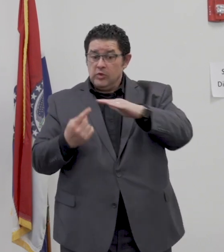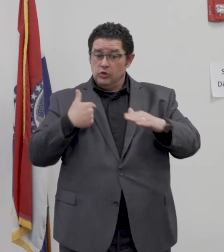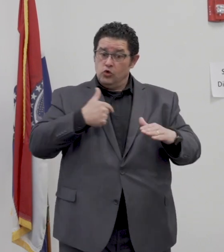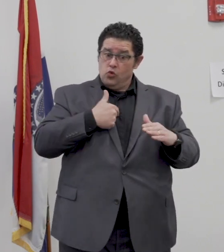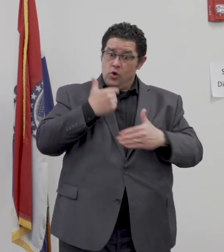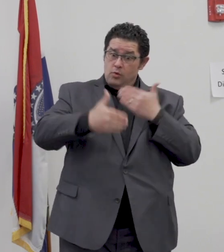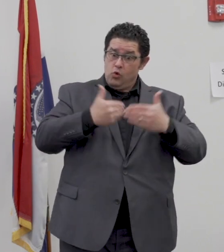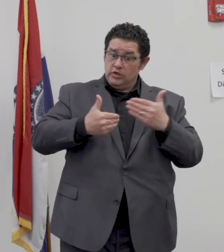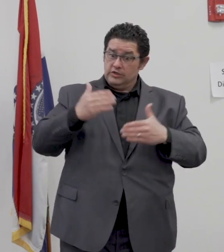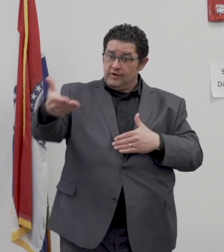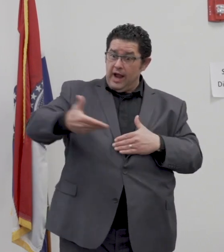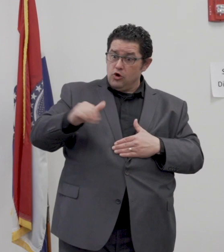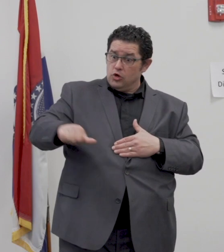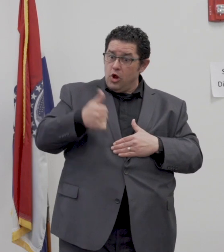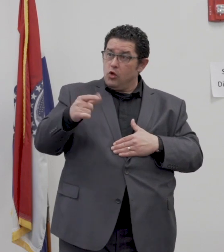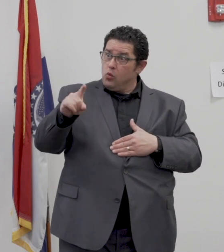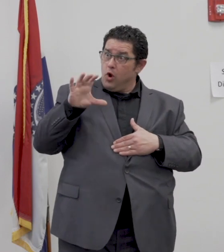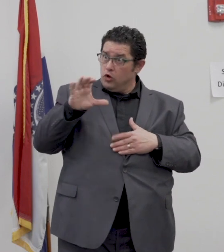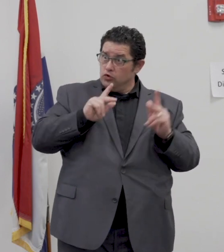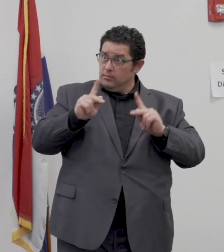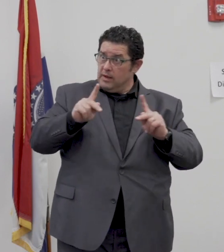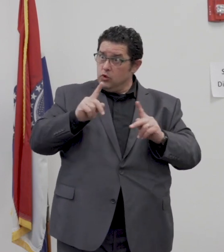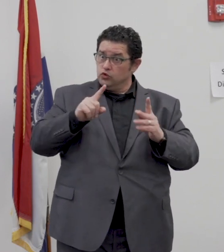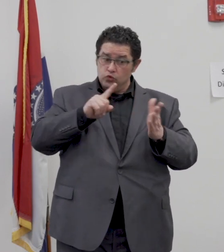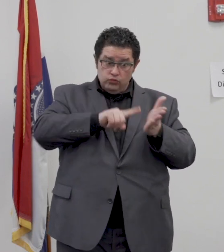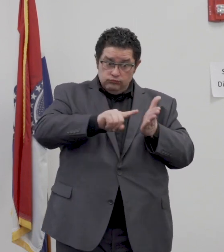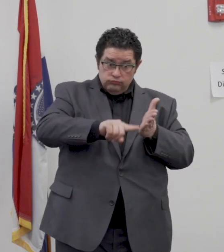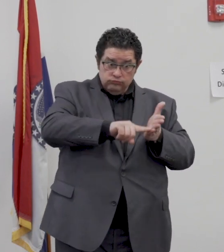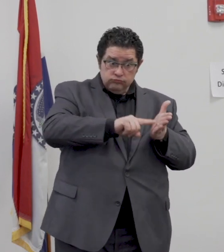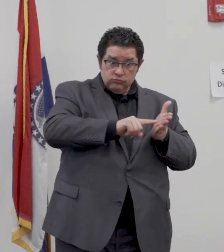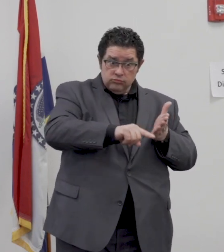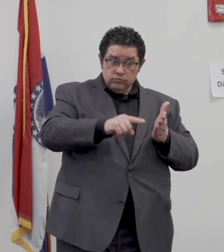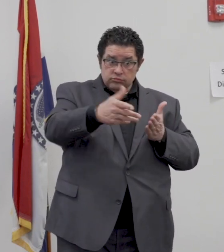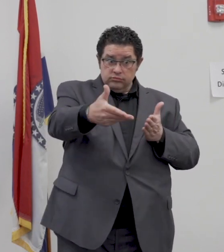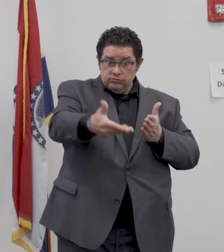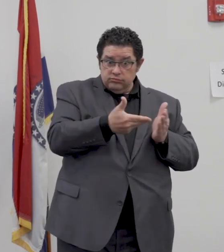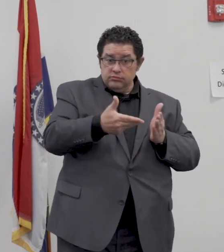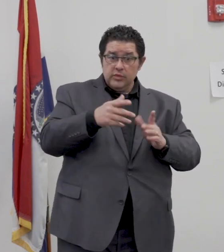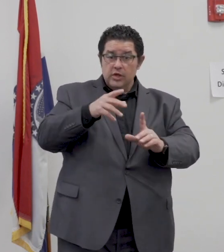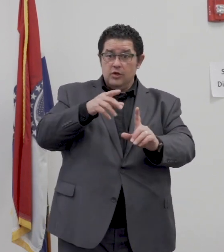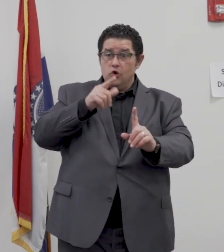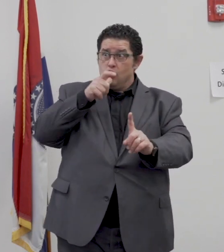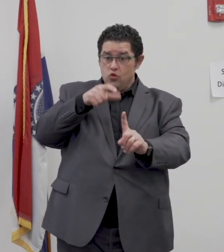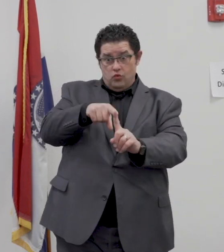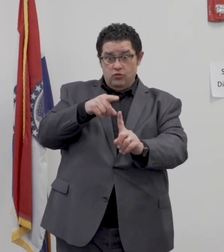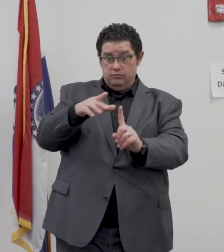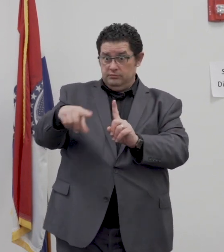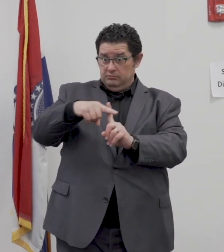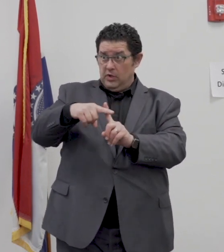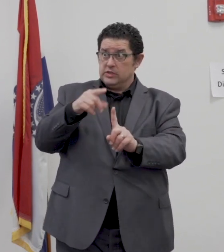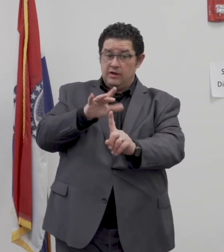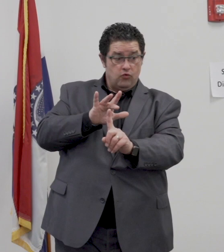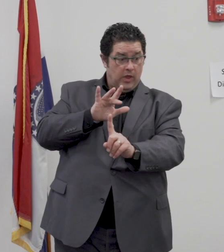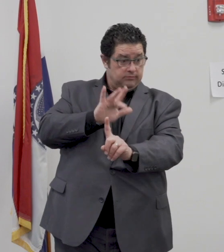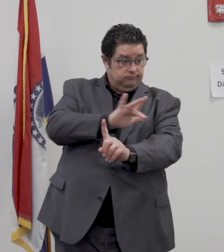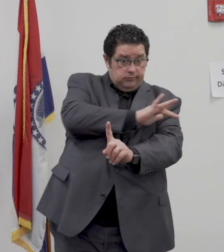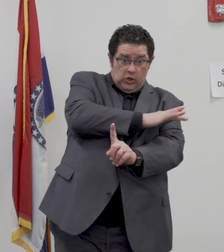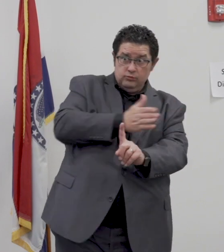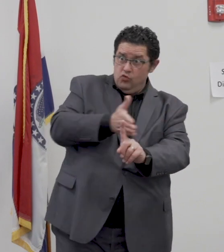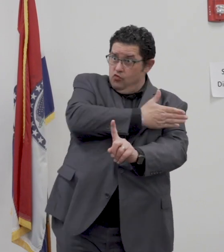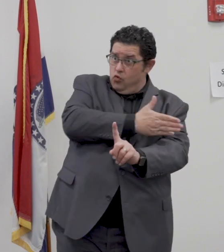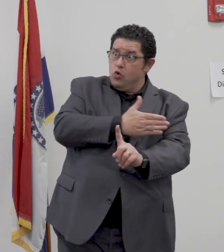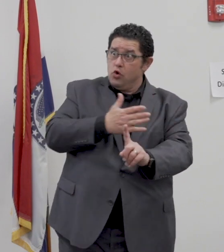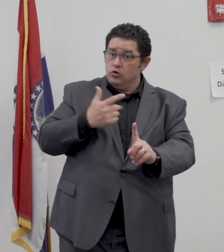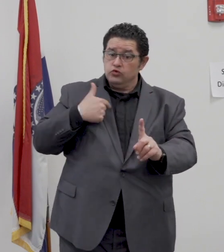100 people to manage the contact tracing piece, and we expect that we'll be hiring more over the rest of the year, and we'll maintain that workforce